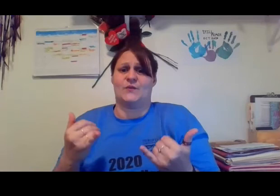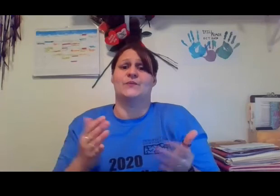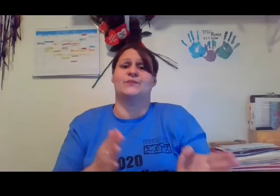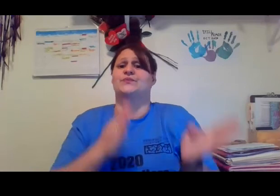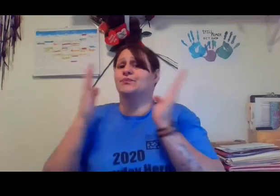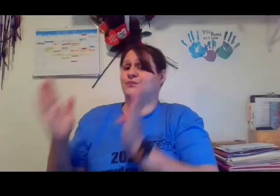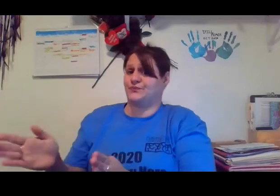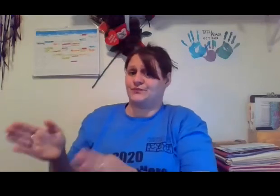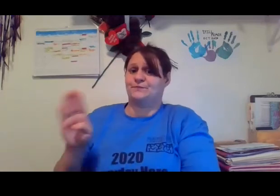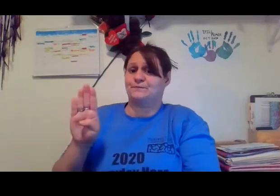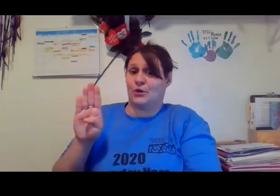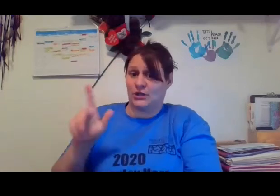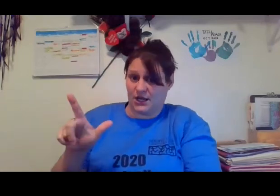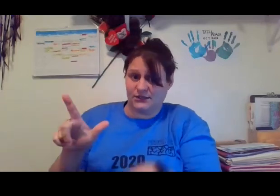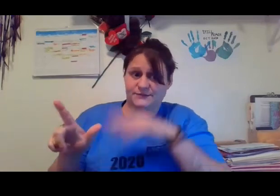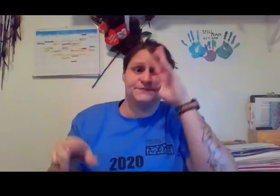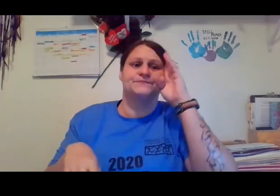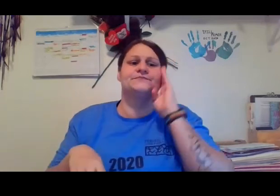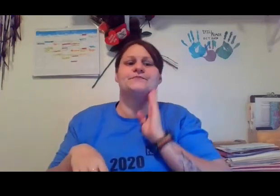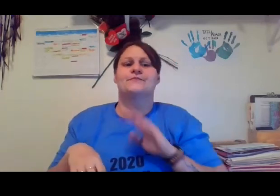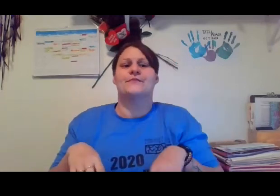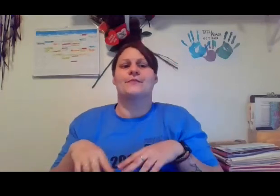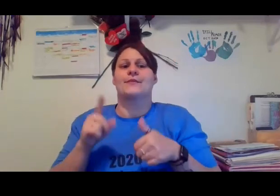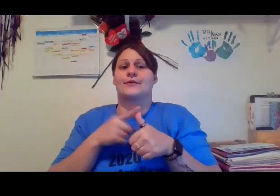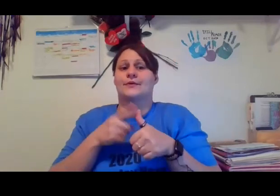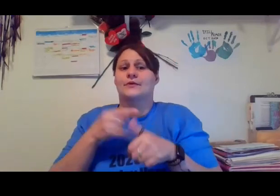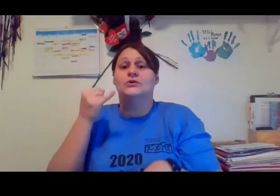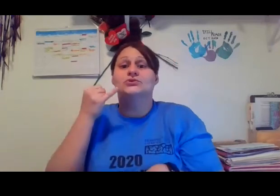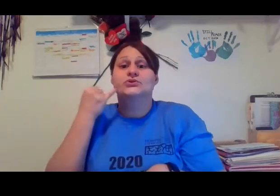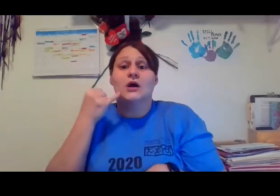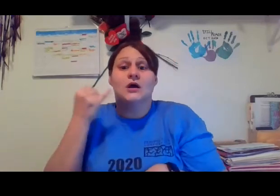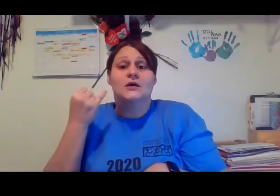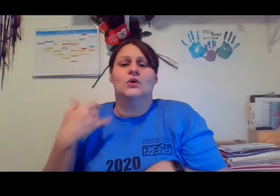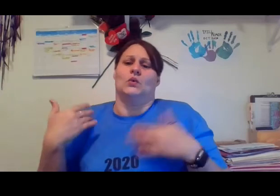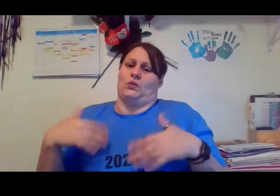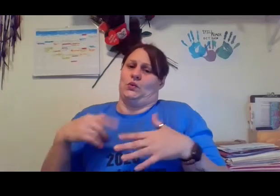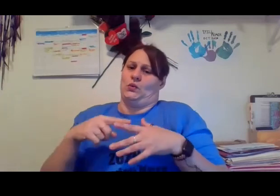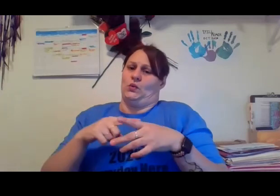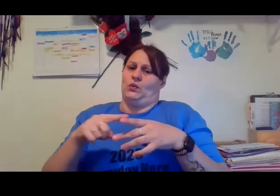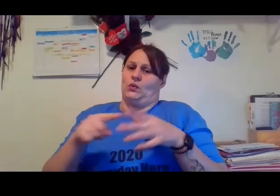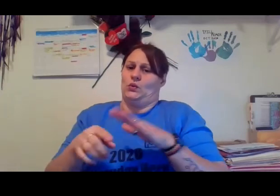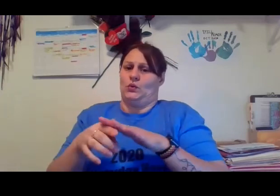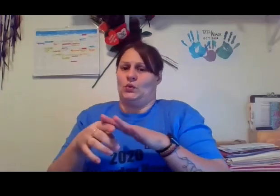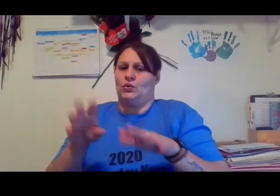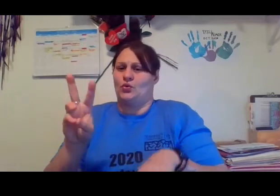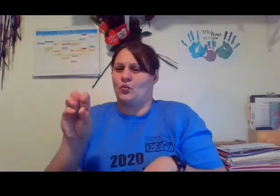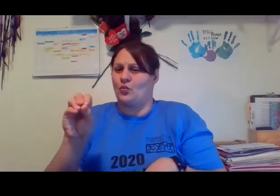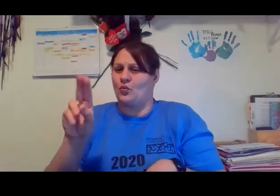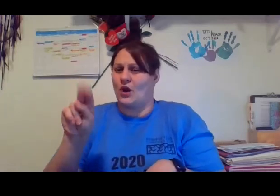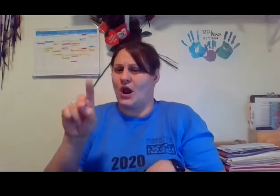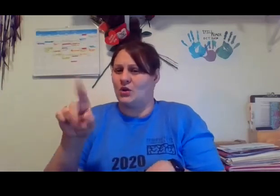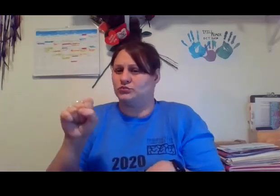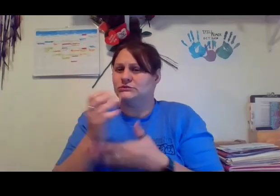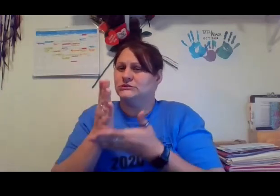not cracked. The people at Brooklane, some suggestions. Johnny, for example, we know that he's got